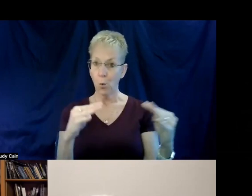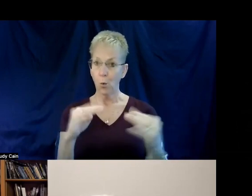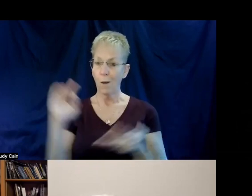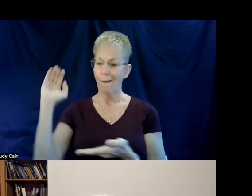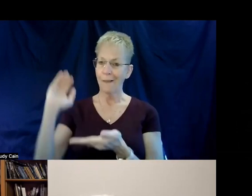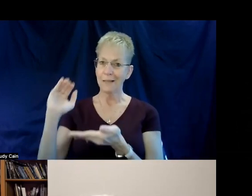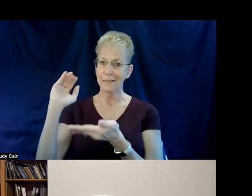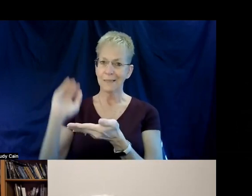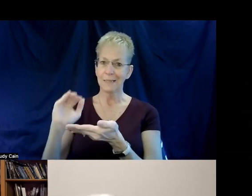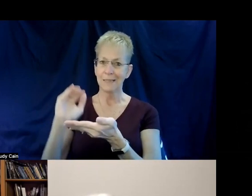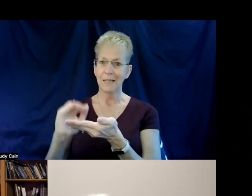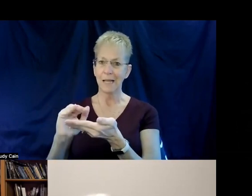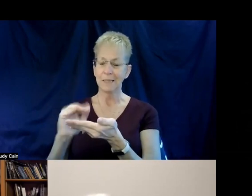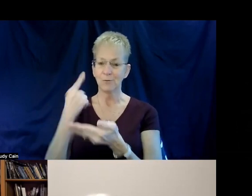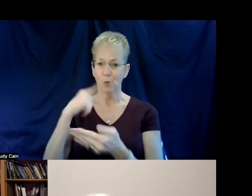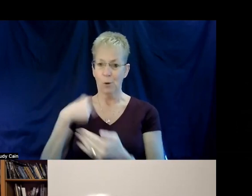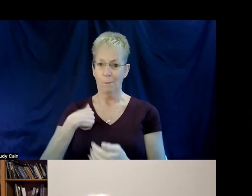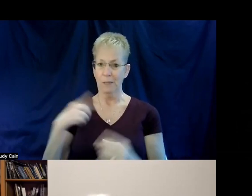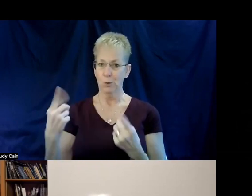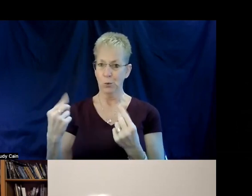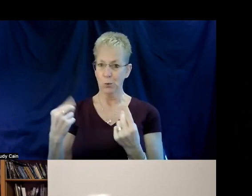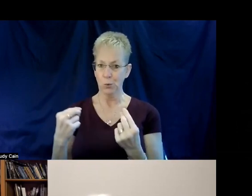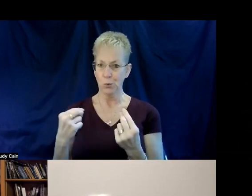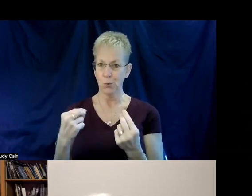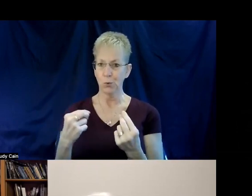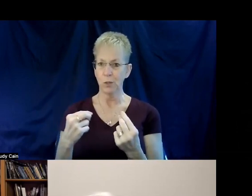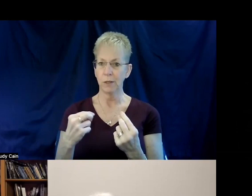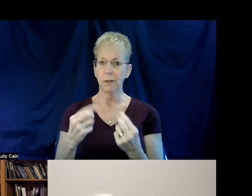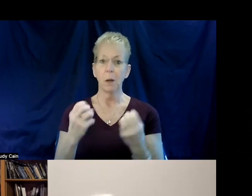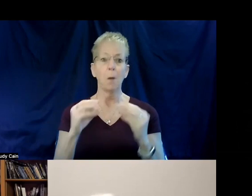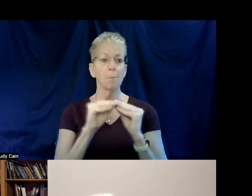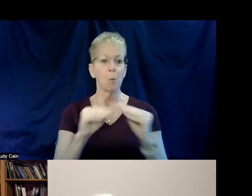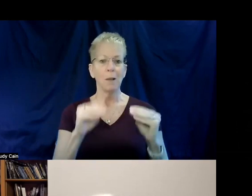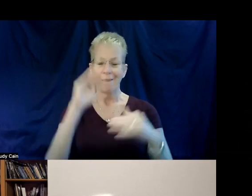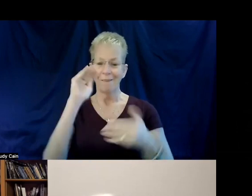the SOE to do because there's less and less of occupied Europe.